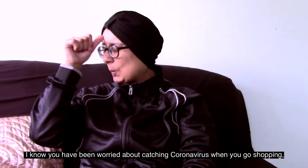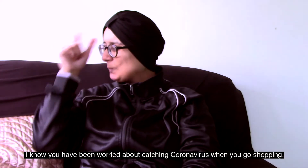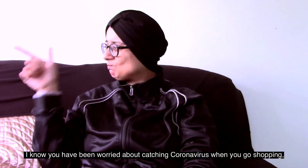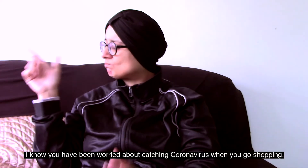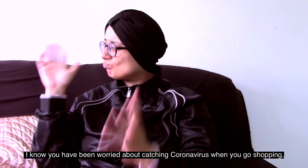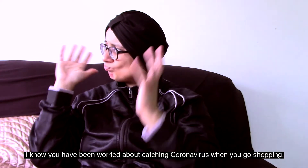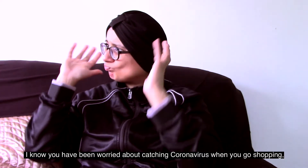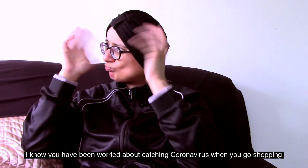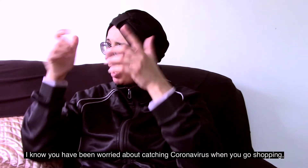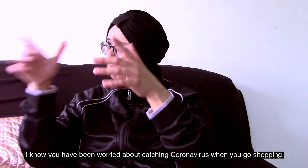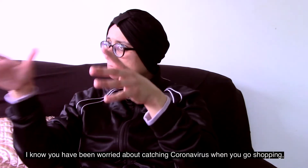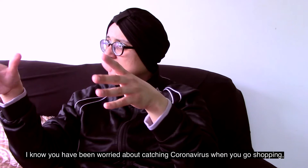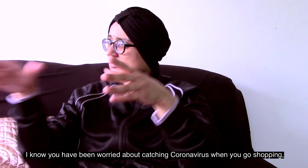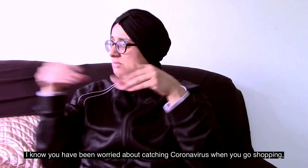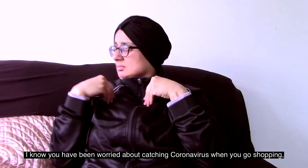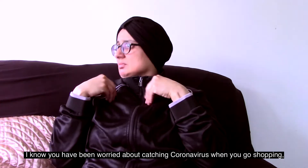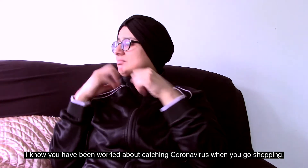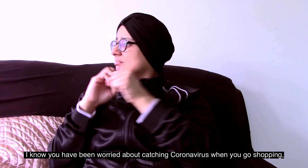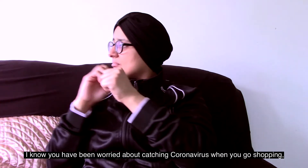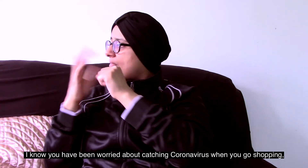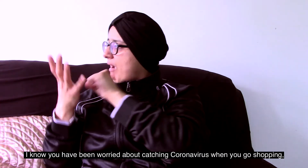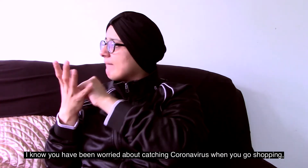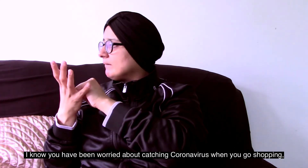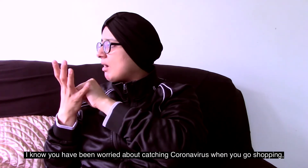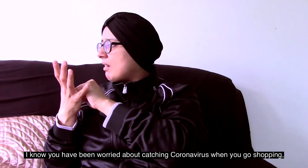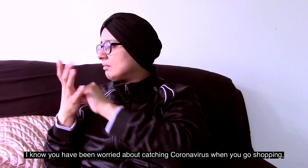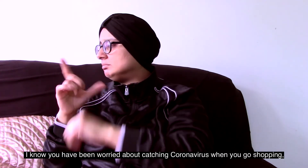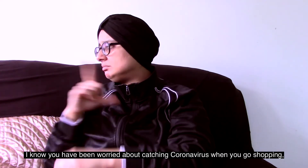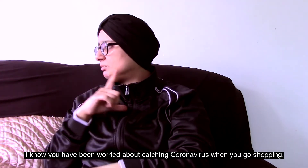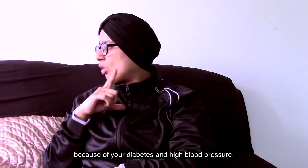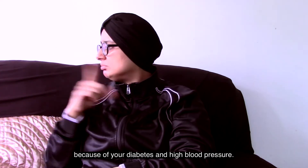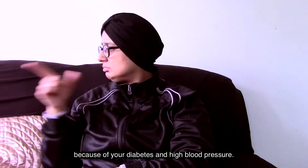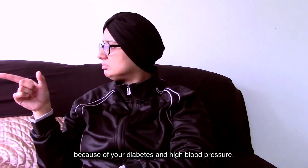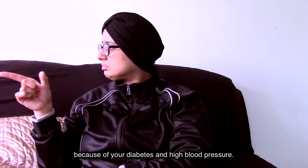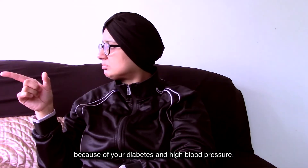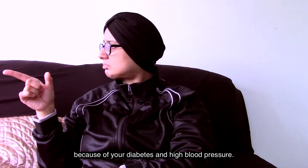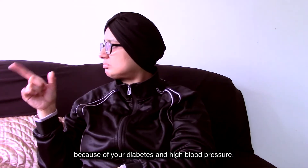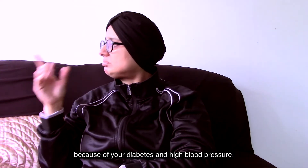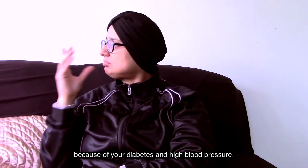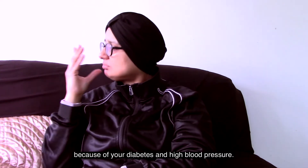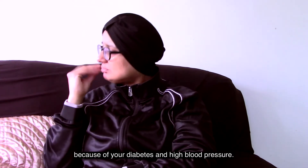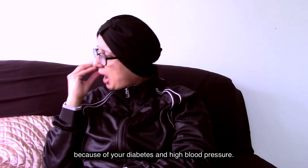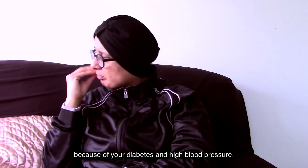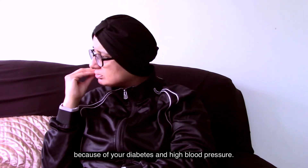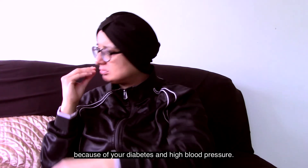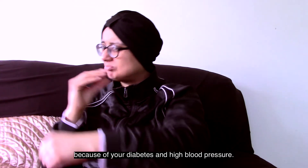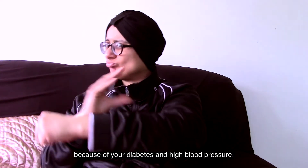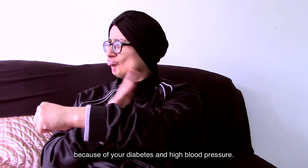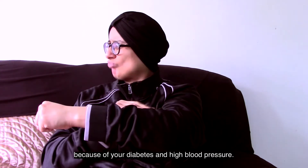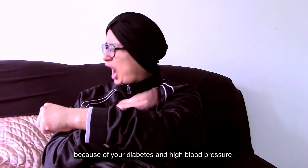I know you've been worried about catching coronavirus when you go shopping because of your diabetes and high blood